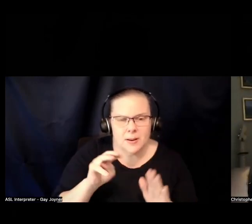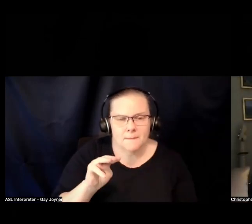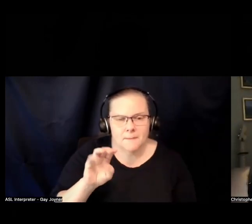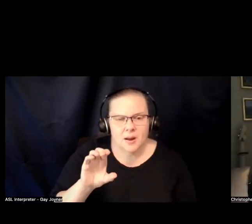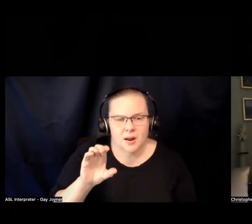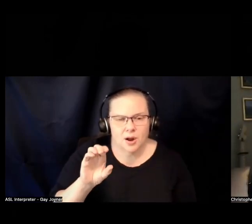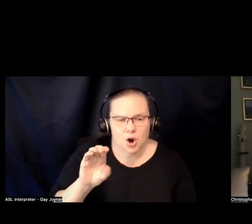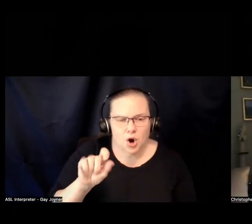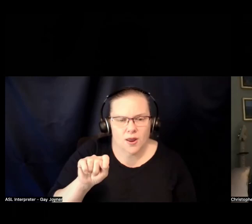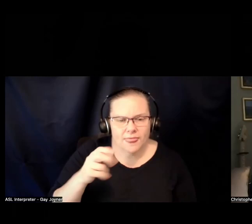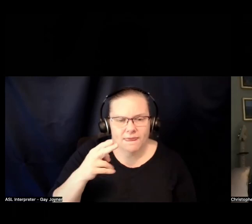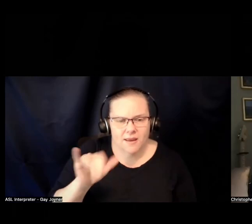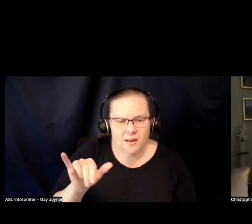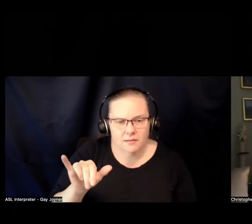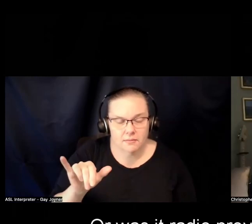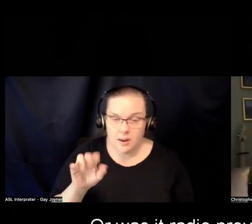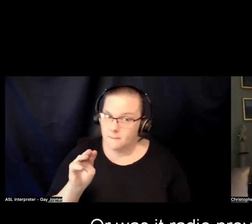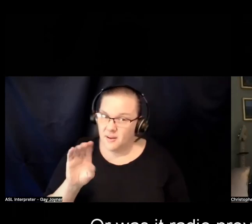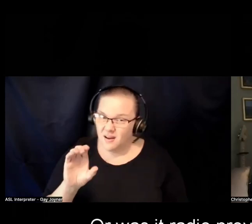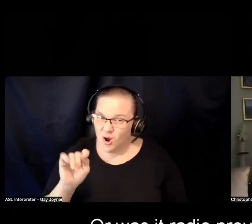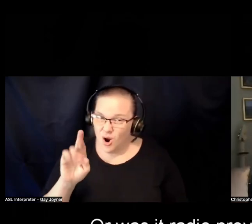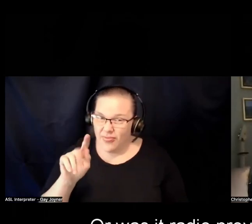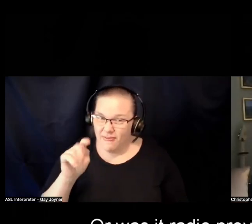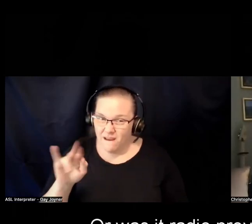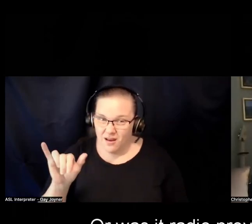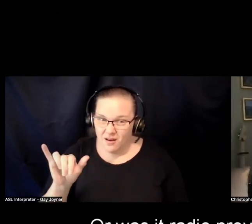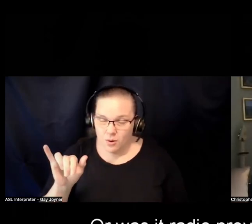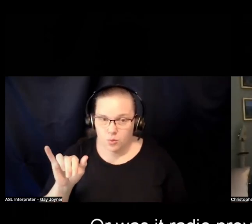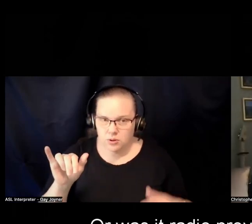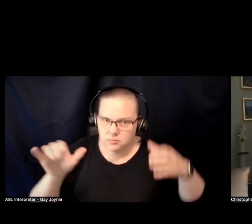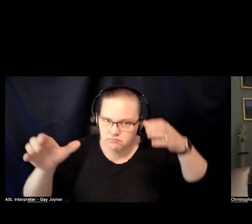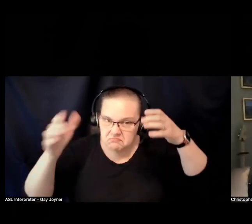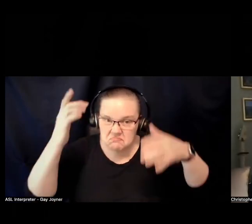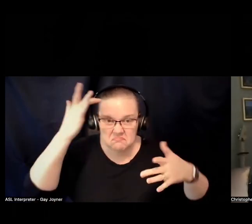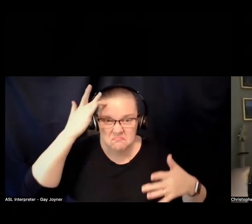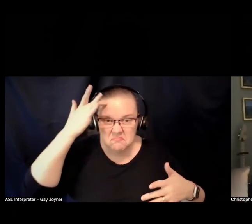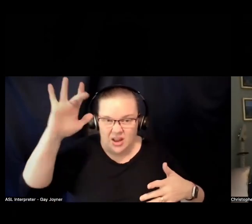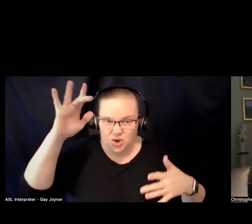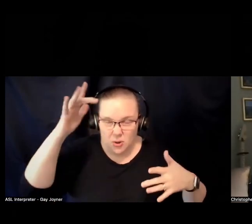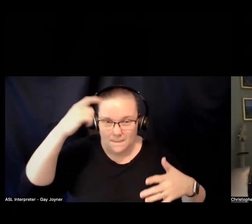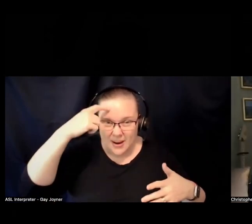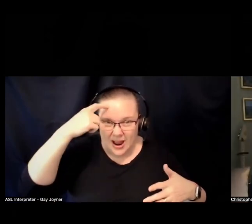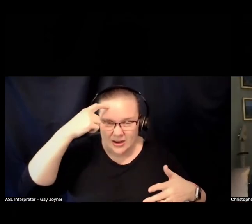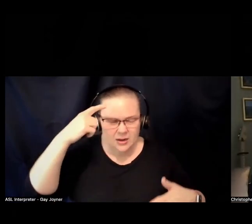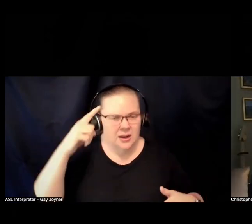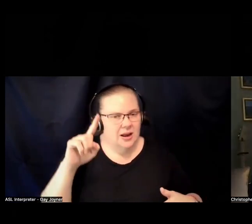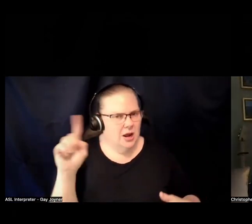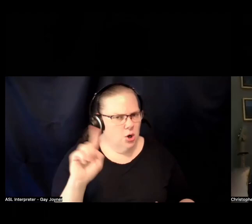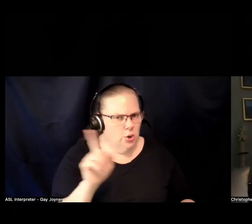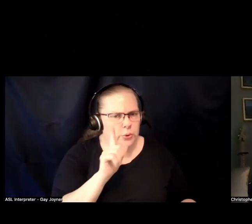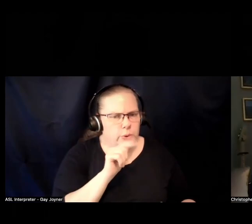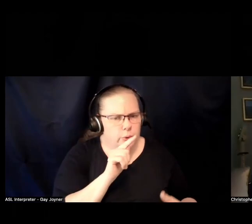of the campaign against Anna Rosenberg? Or was it radio provocateur Fulton Lewis? And where was that FBI